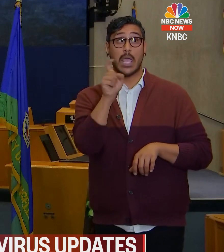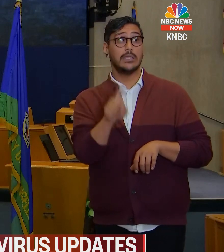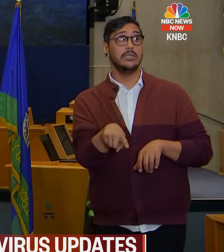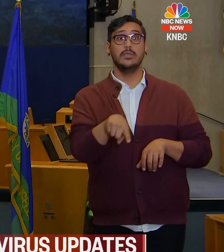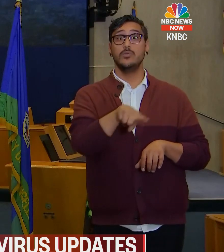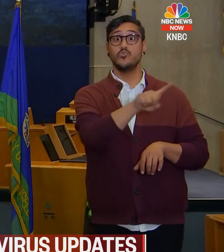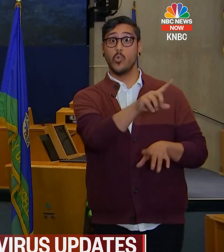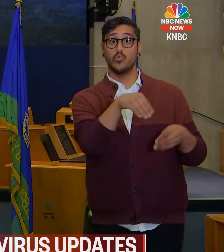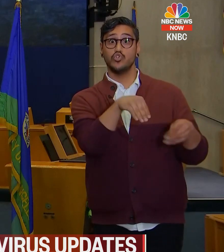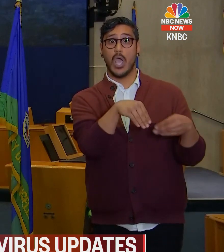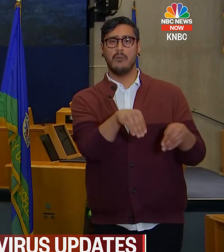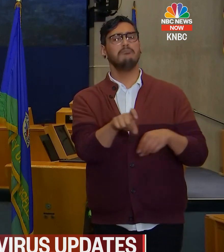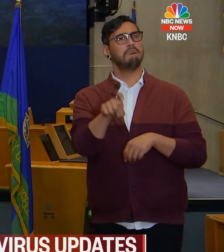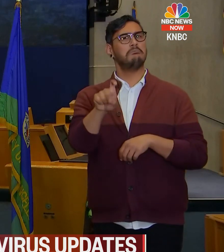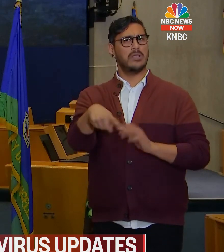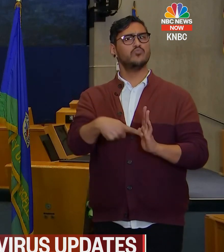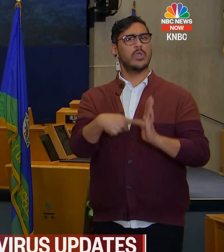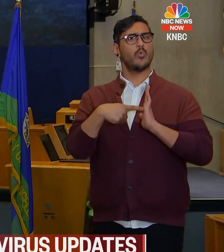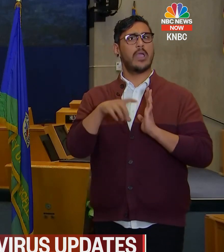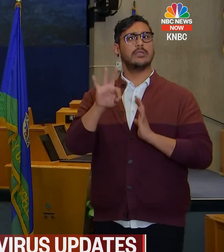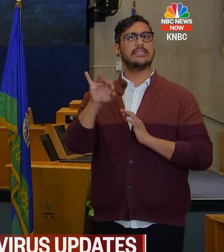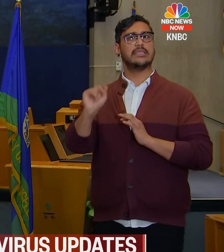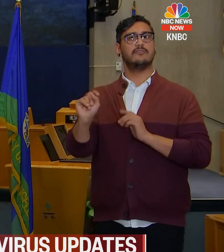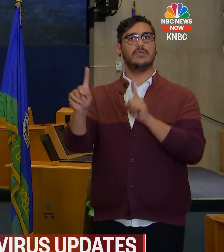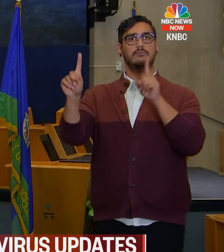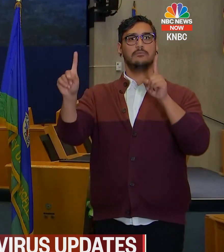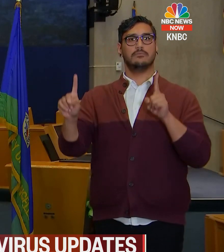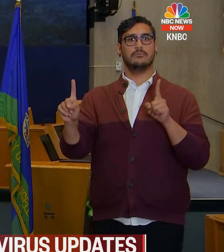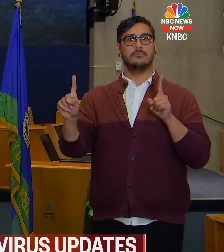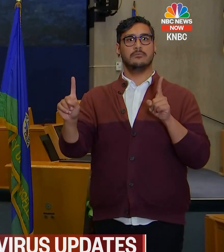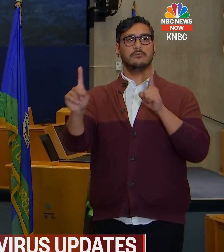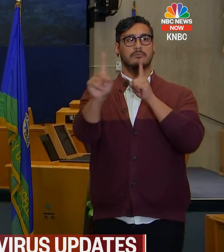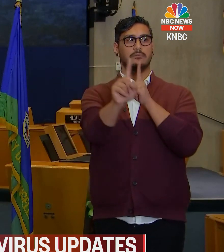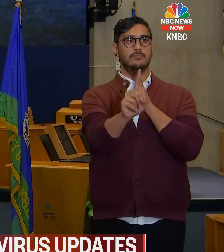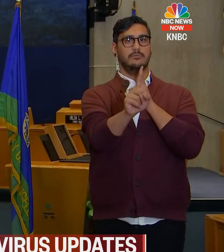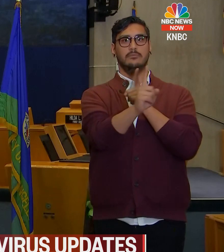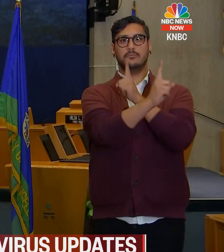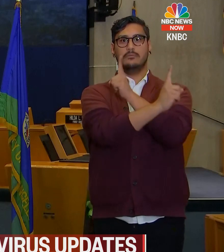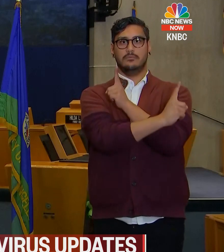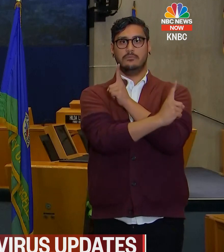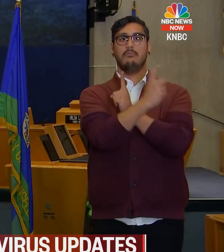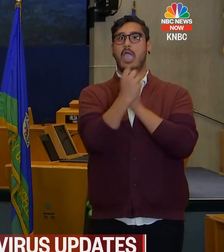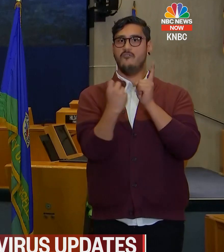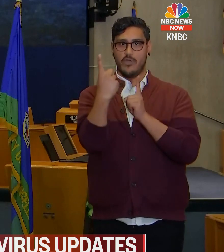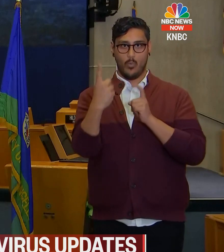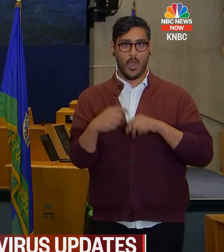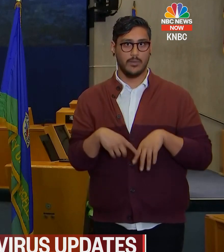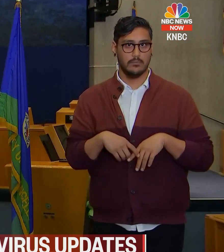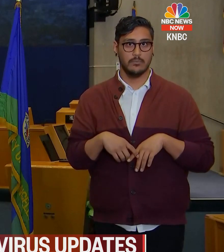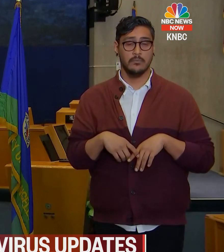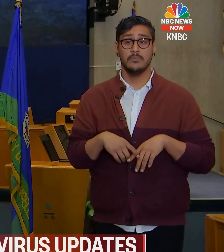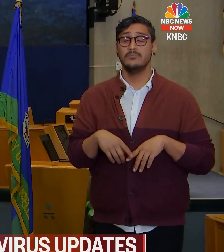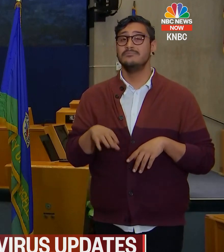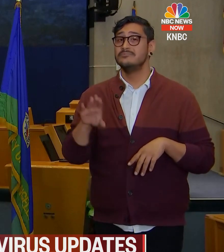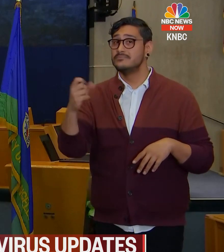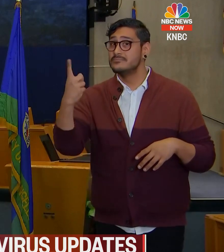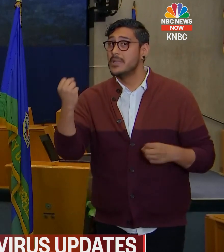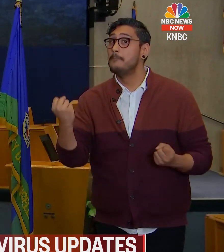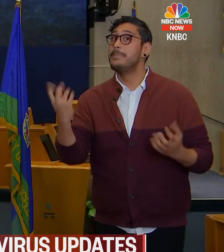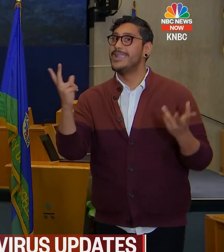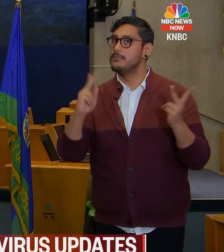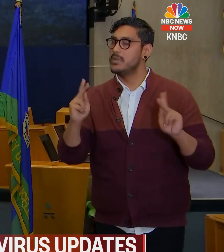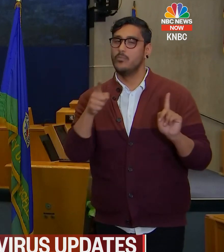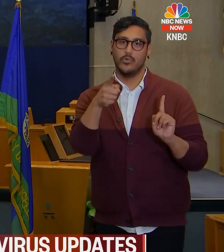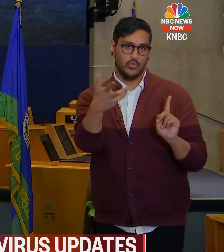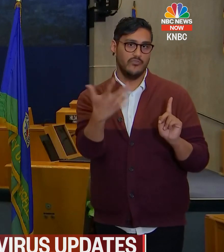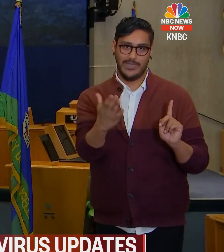you must keep 6 feet between you and everybody else. There are many people, and everyone saw the pictures